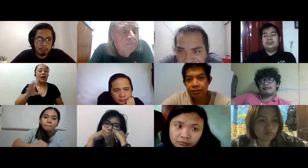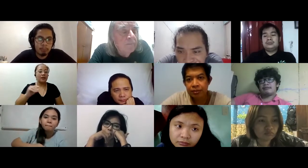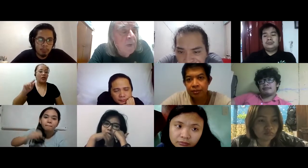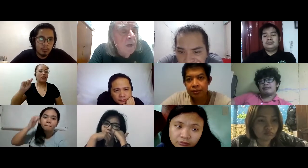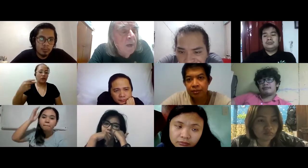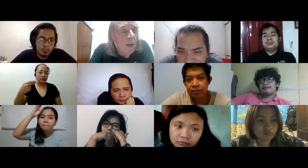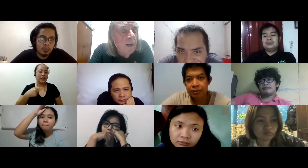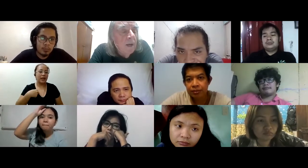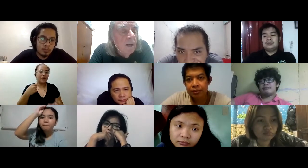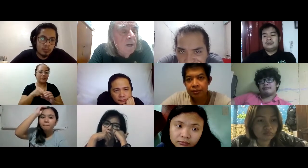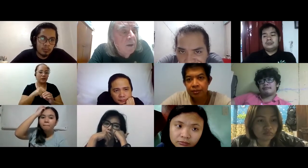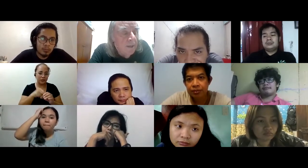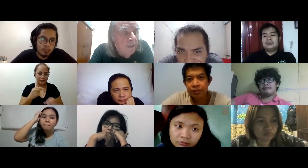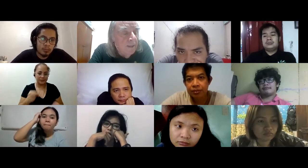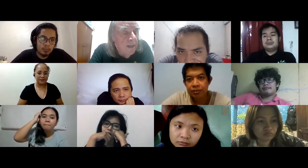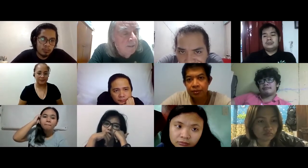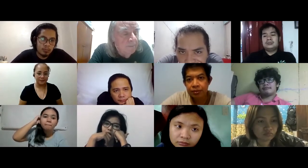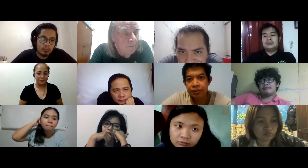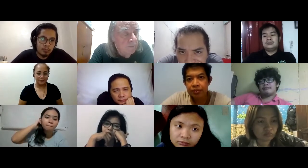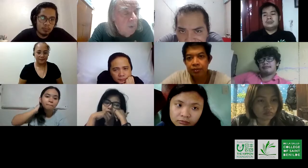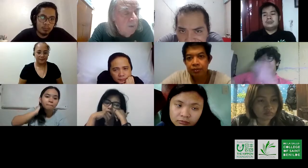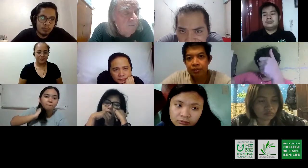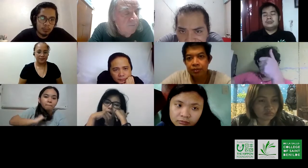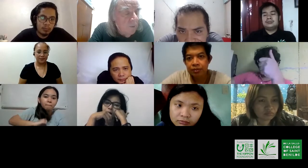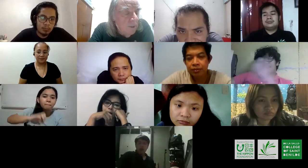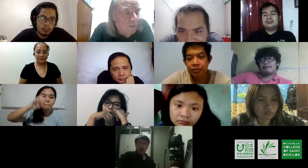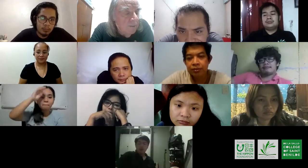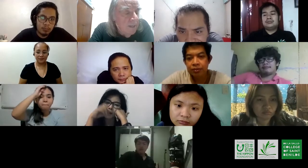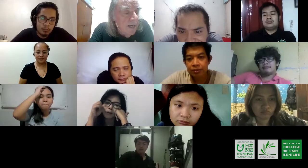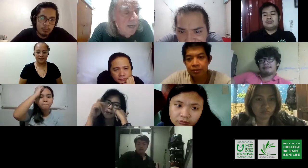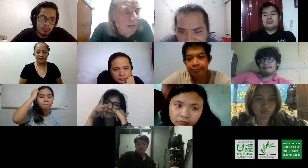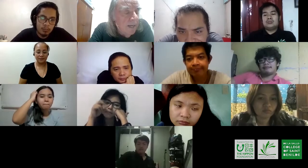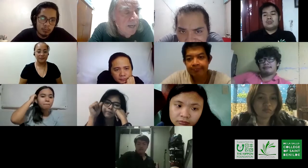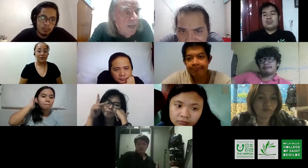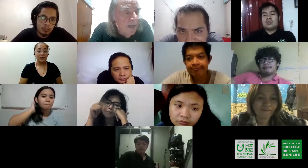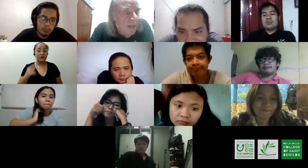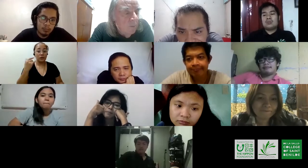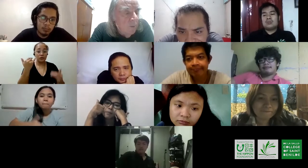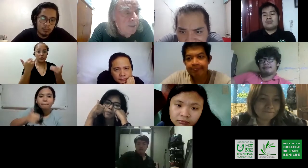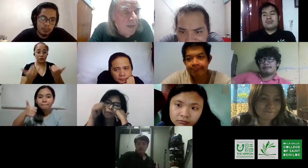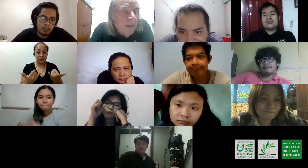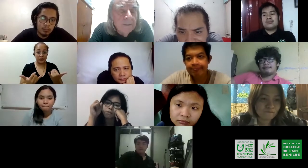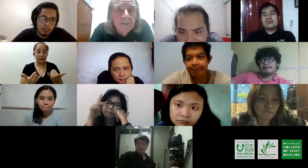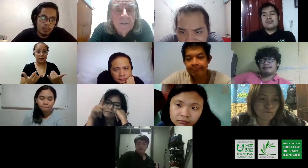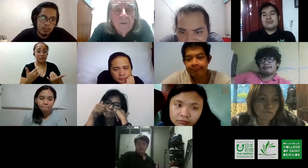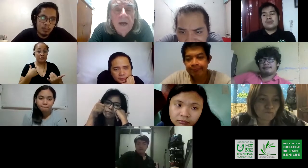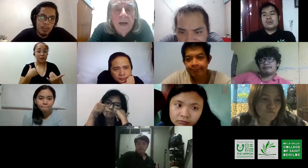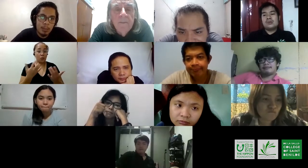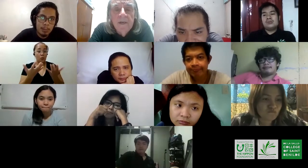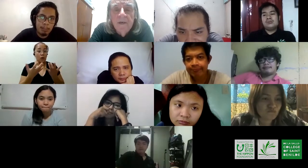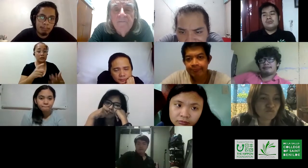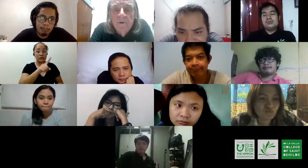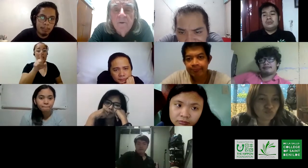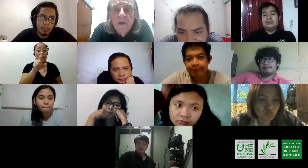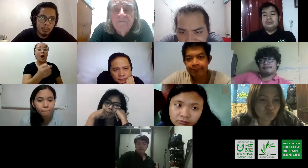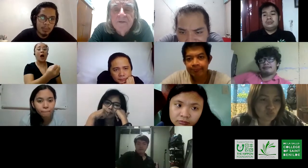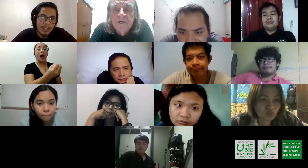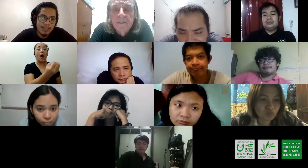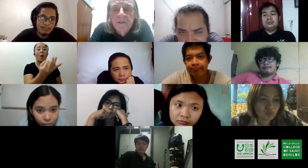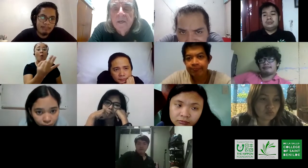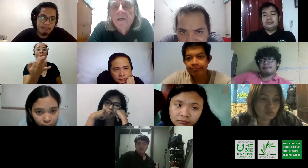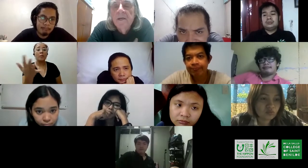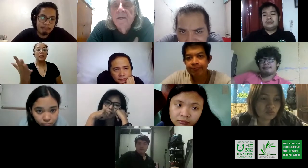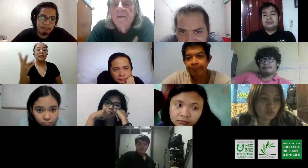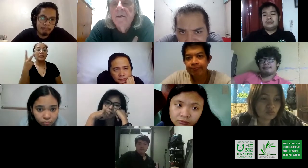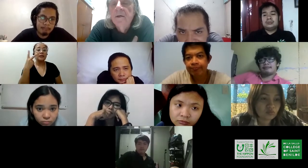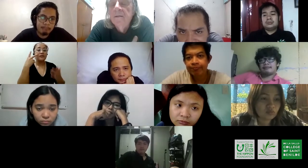quiz. Okay. Now for today, I want to ask you, how many of you have